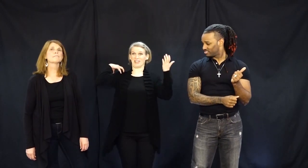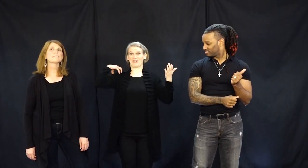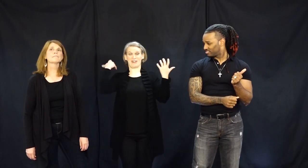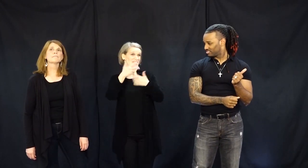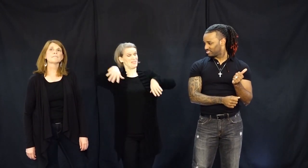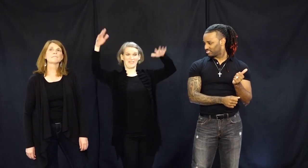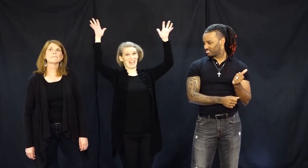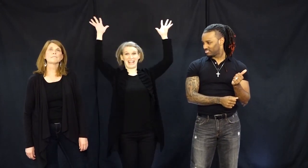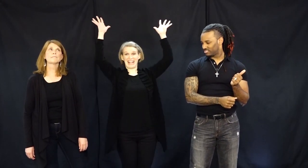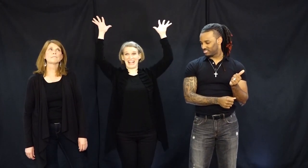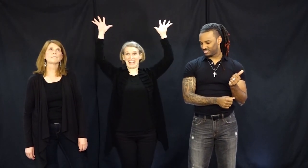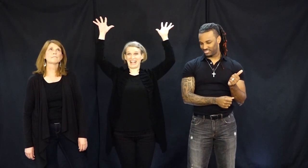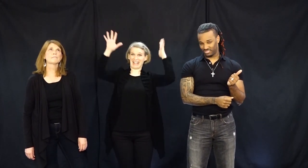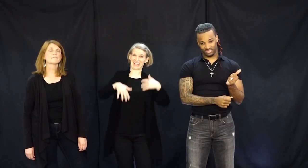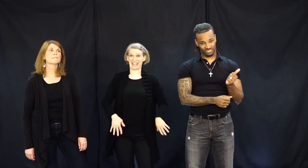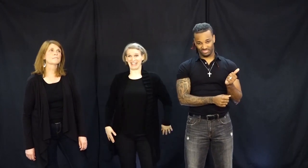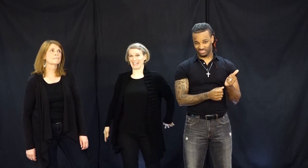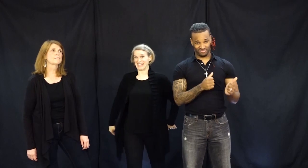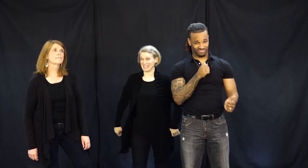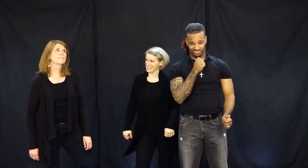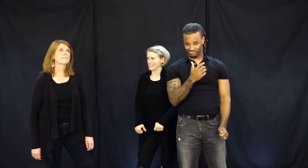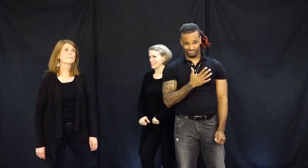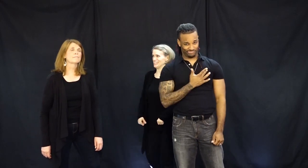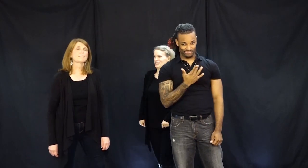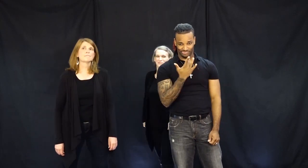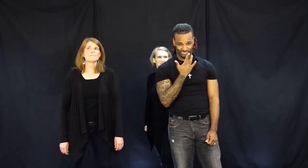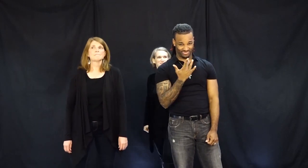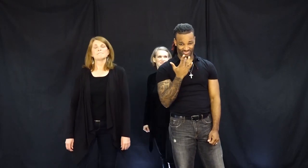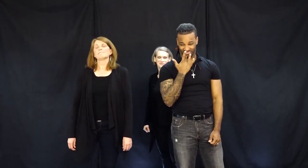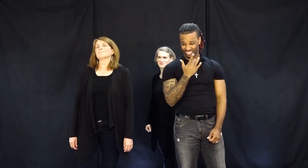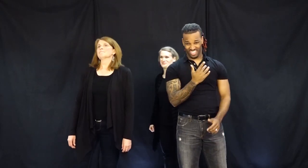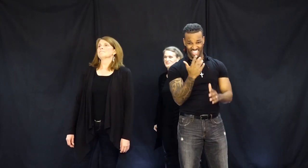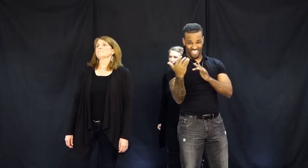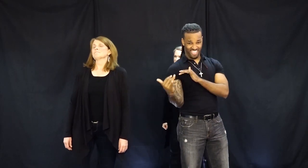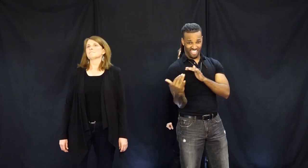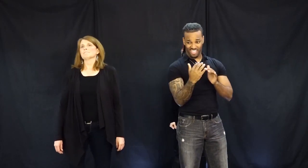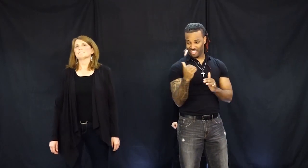general. Yeah, he's not the choice I would've gone with. He shits the bed